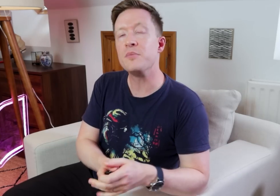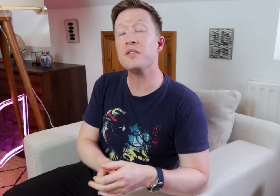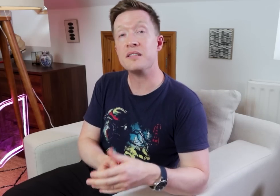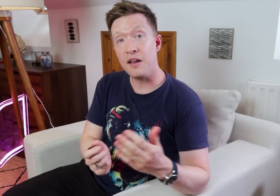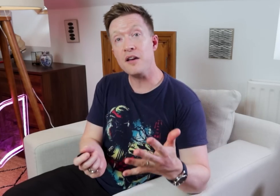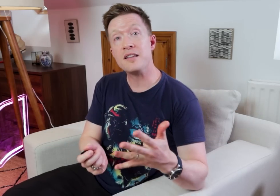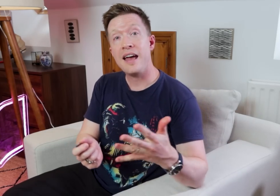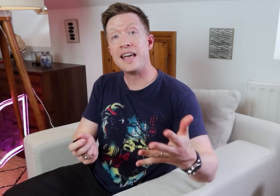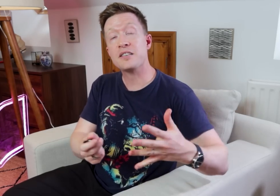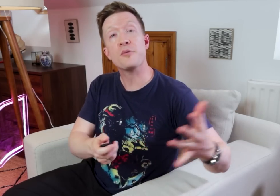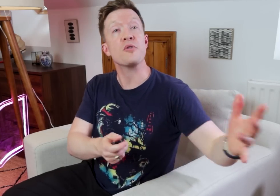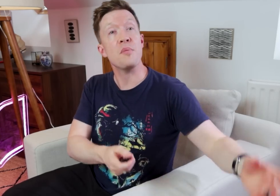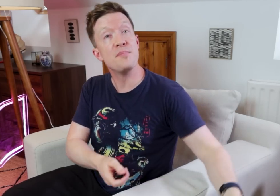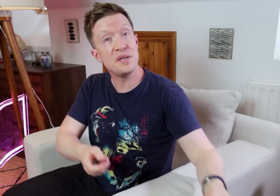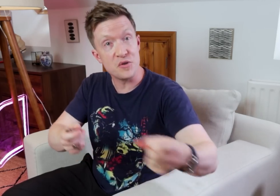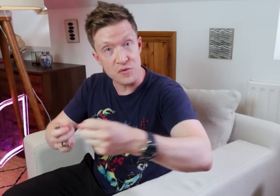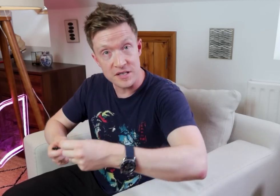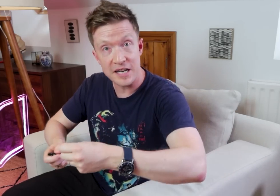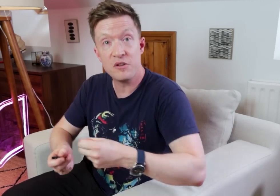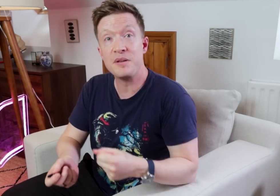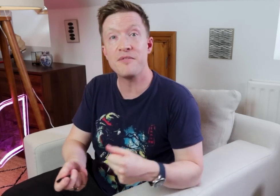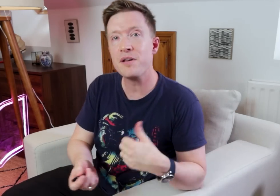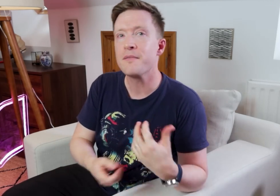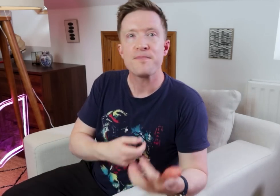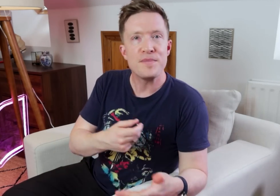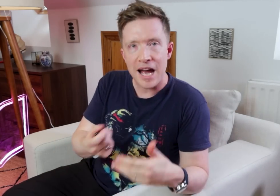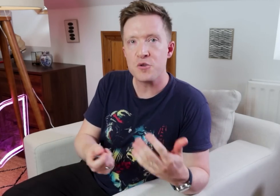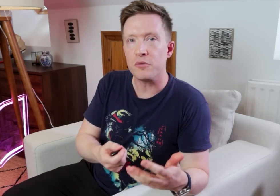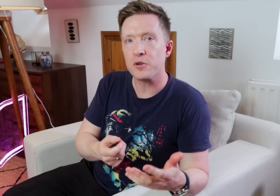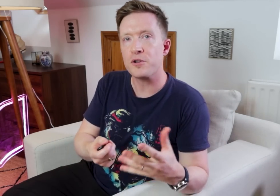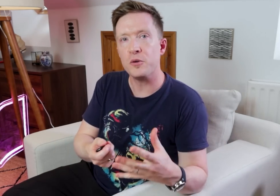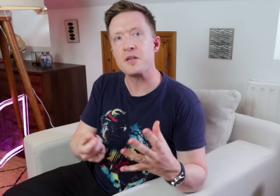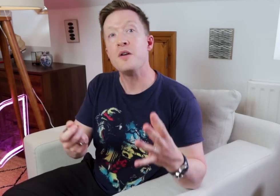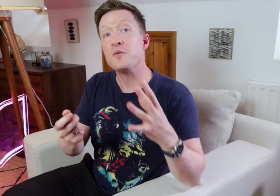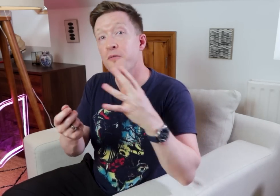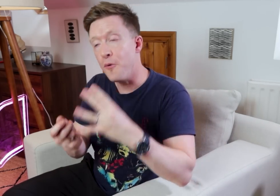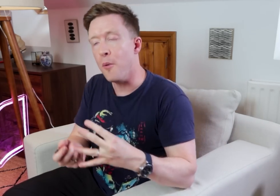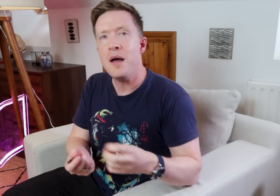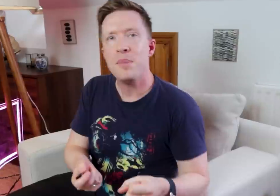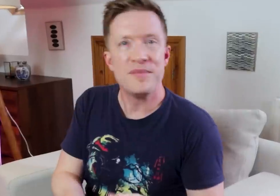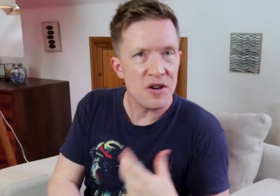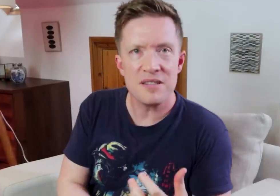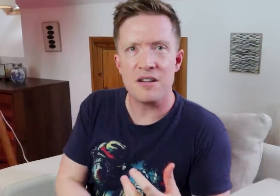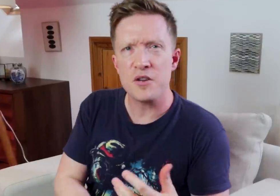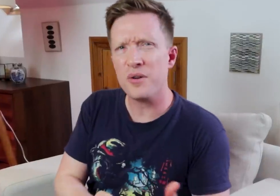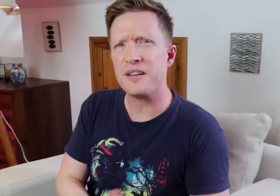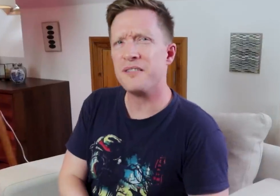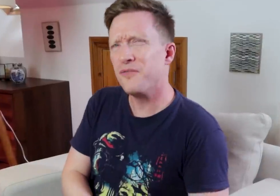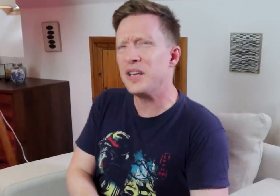communities learned ASL from missionaries, and it would have been very natural for Creoles to form. But chances are you're not going to fully